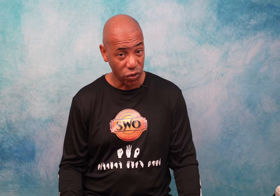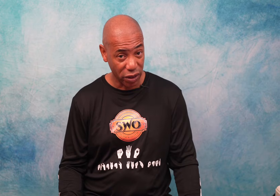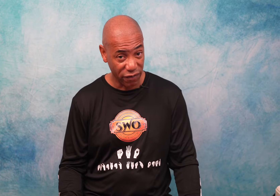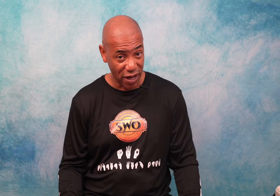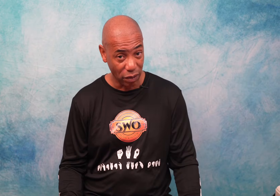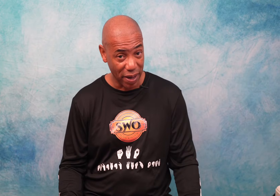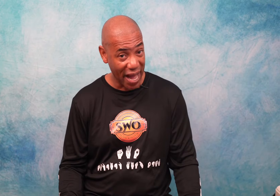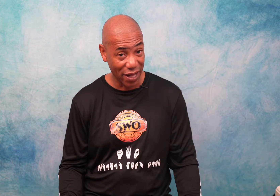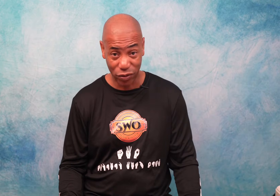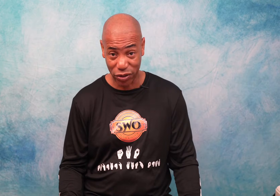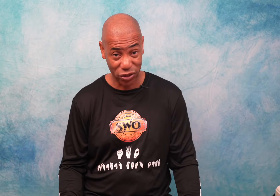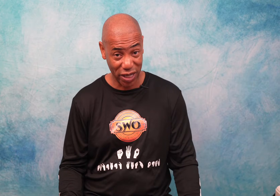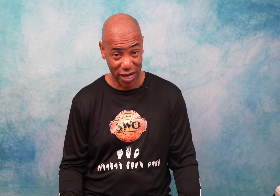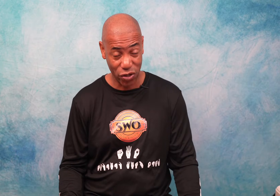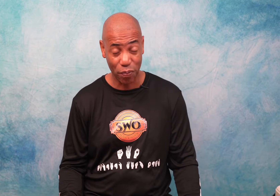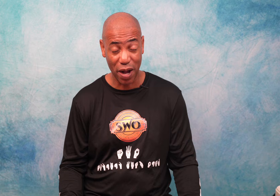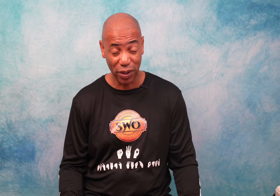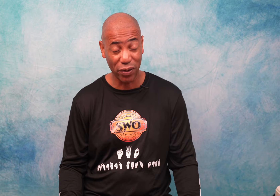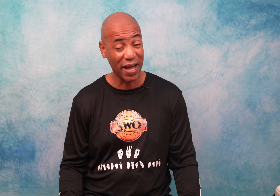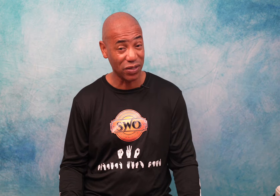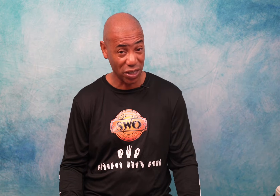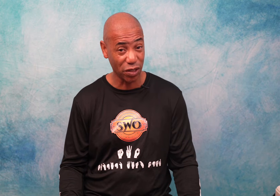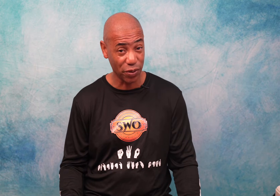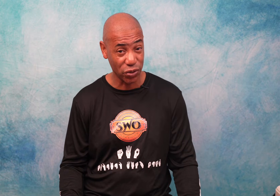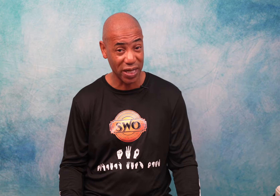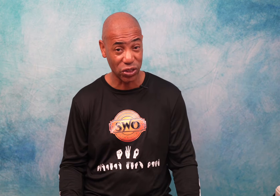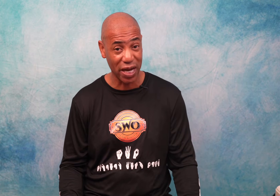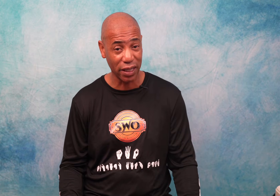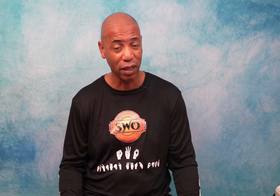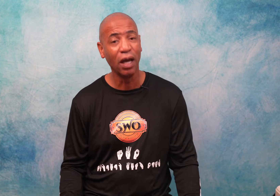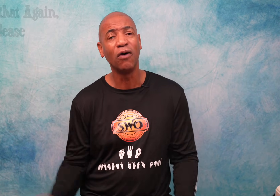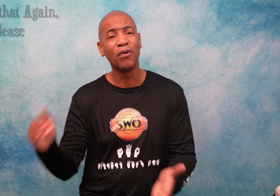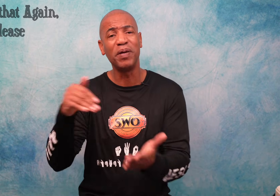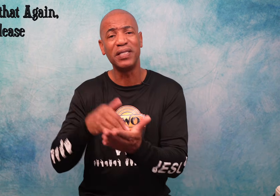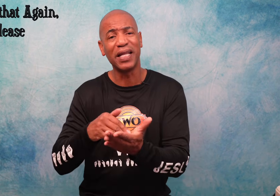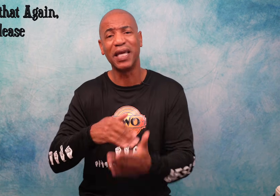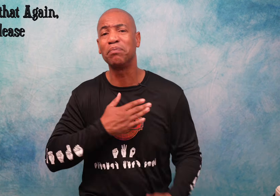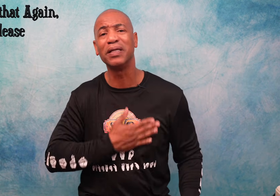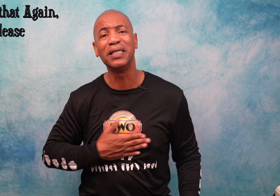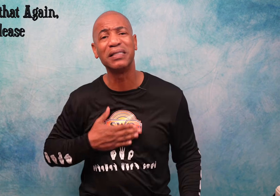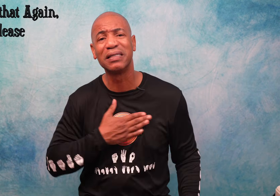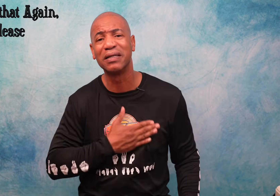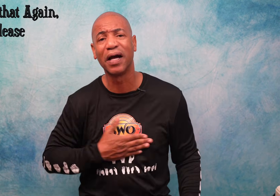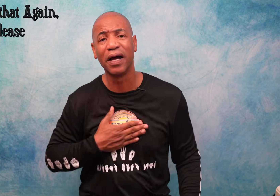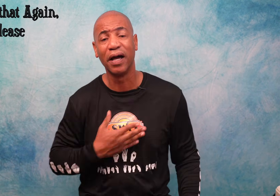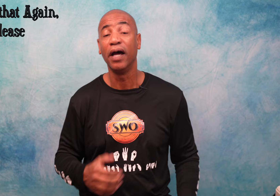Usually followed by I don't understand, you're probably going to have to tell the person that's signing, repeat that again, please. Now